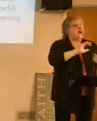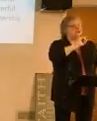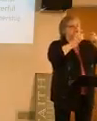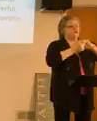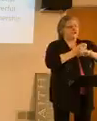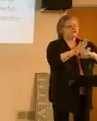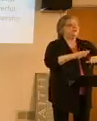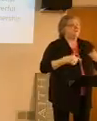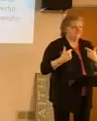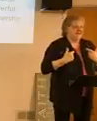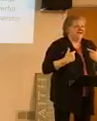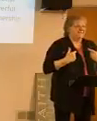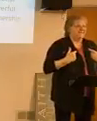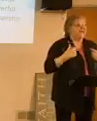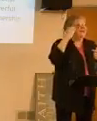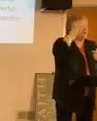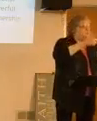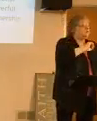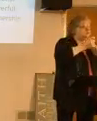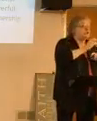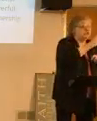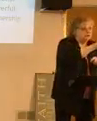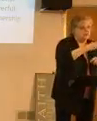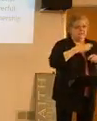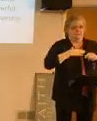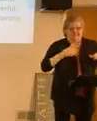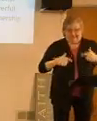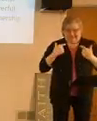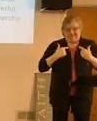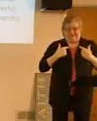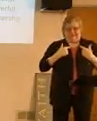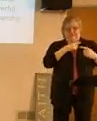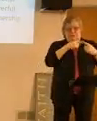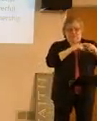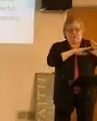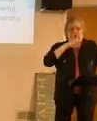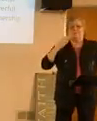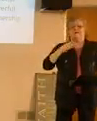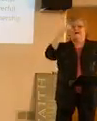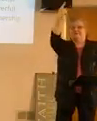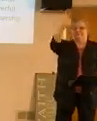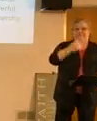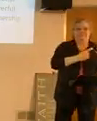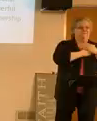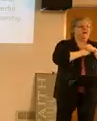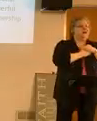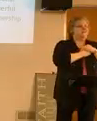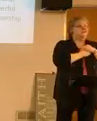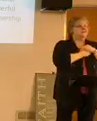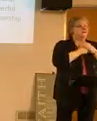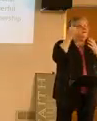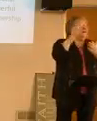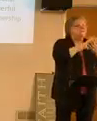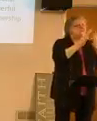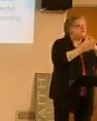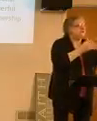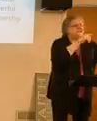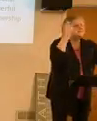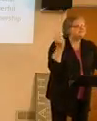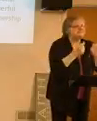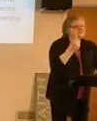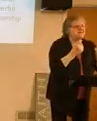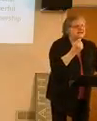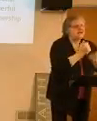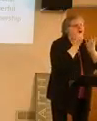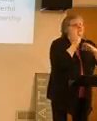as he will for everyone who opens their life and invite God's in. He forgives you of your sin. He helps